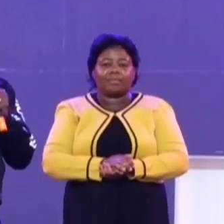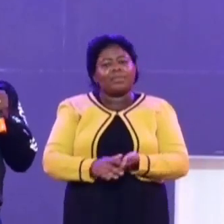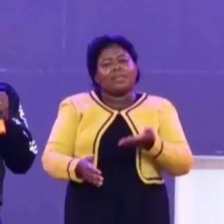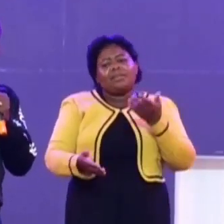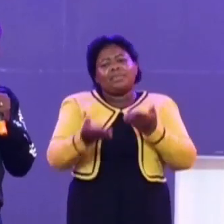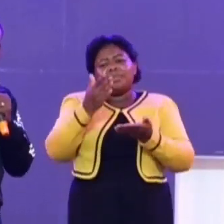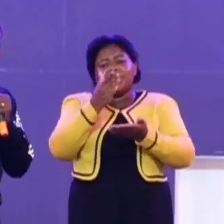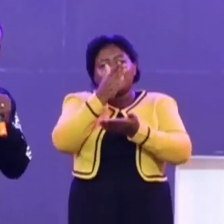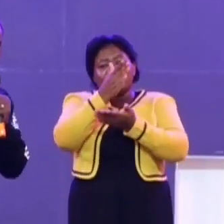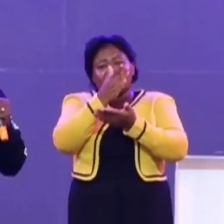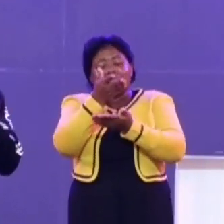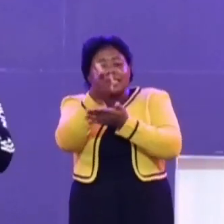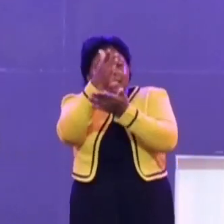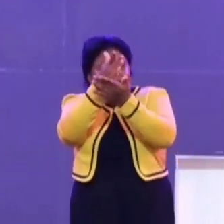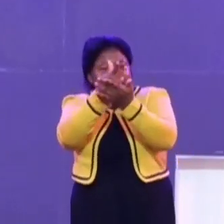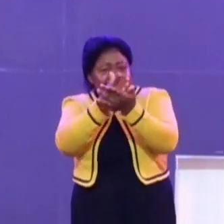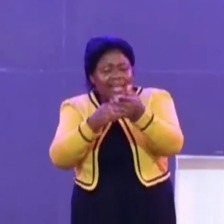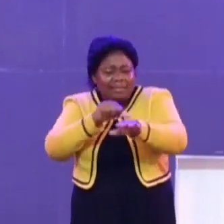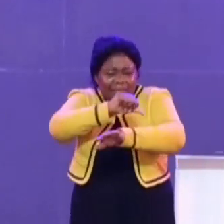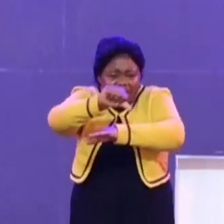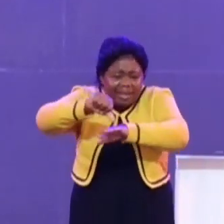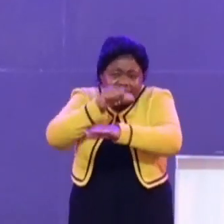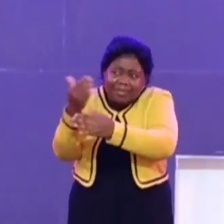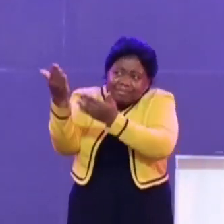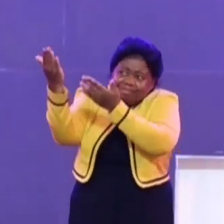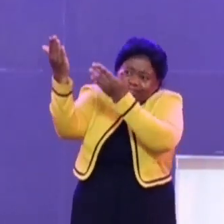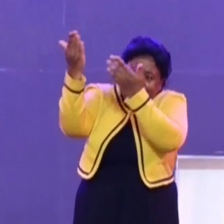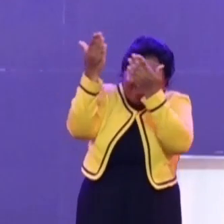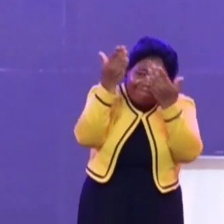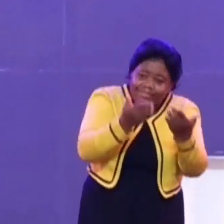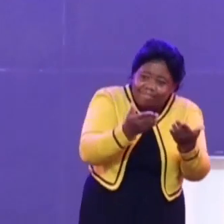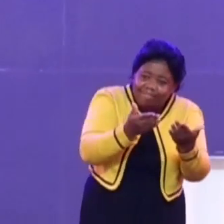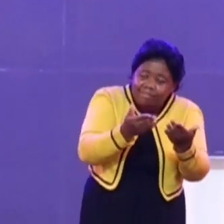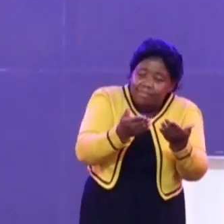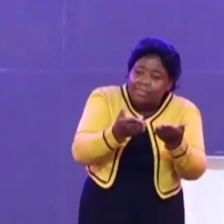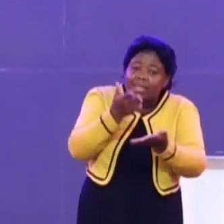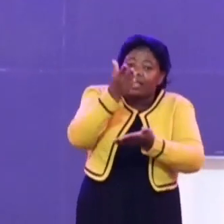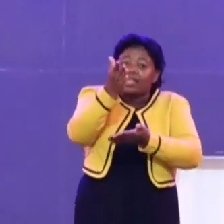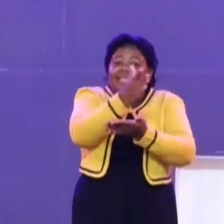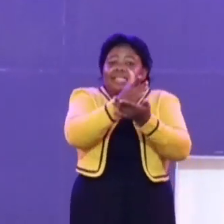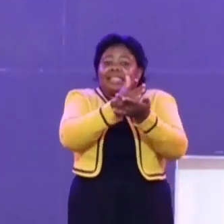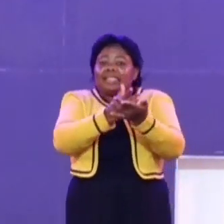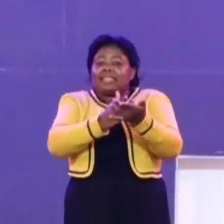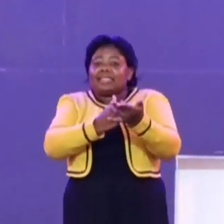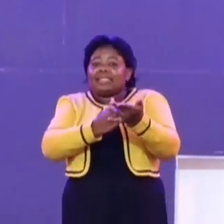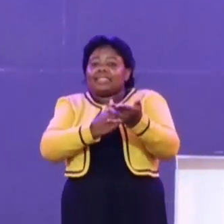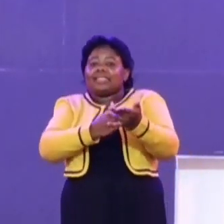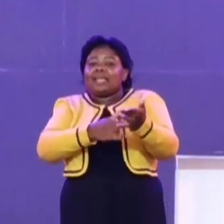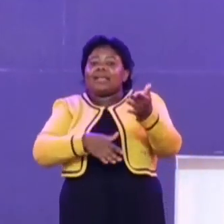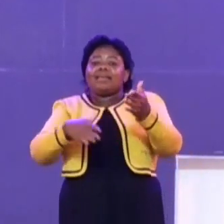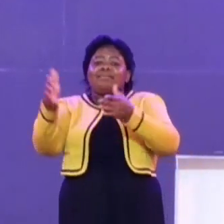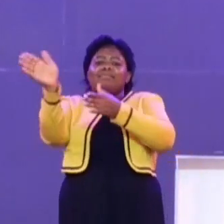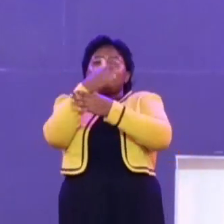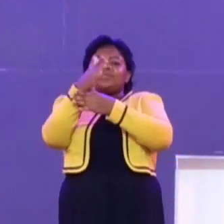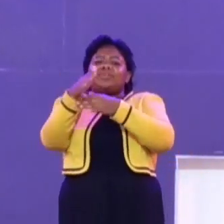waliwe chikachia mafute chijia. Could be there is a unique anointing that is coming. Wandibanga waliwe chikachua buweleza mkama chai musamu na kwezoru vanyuma. Could be there